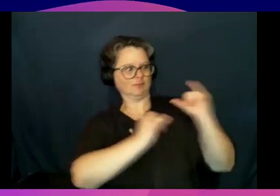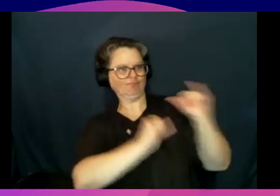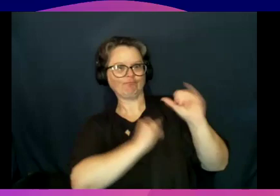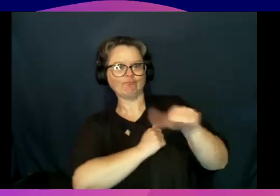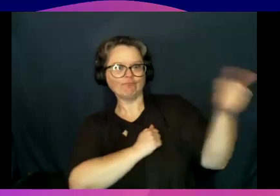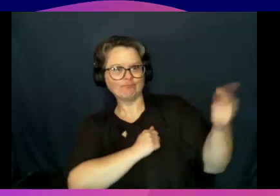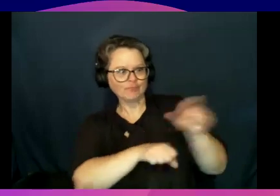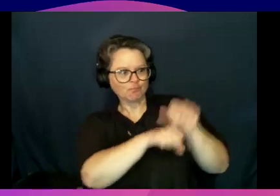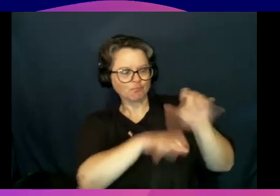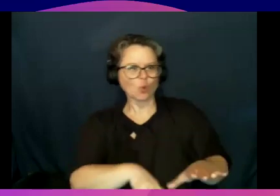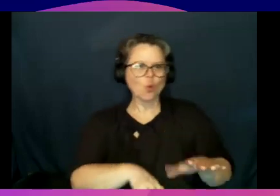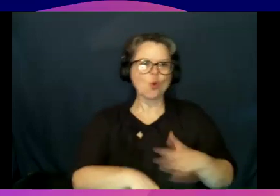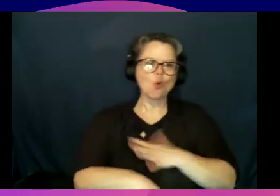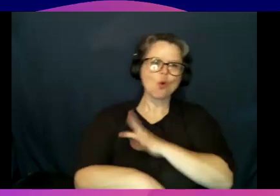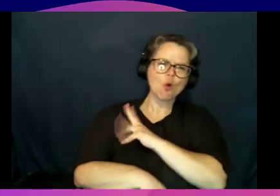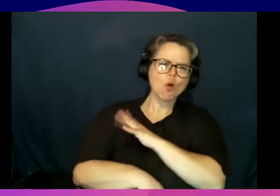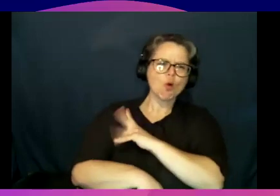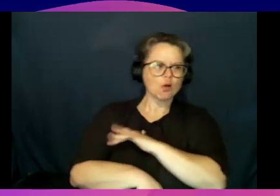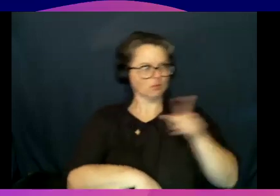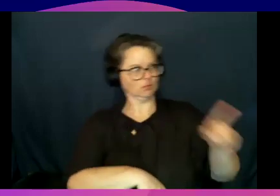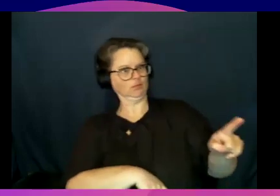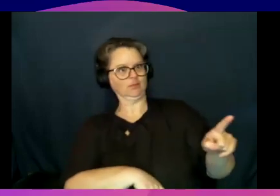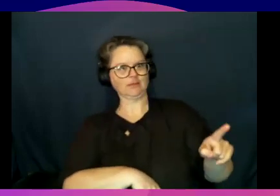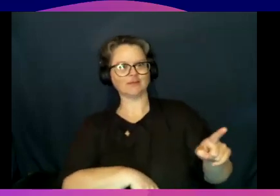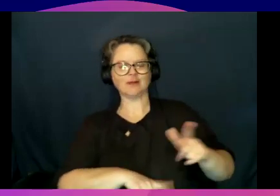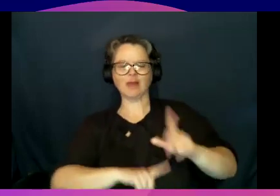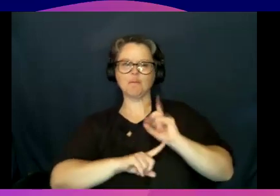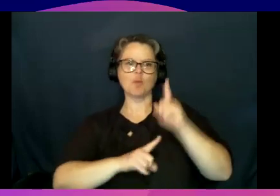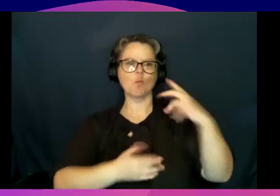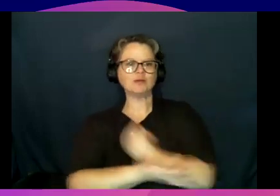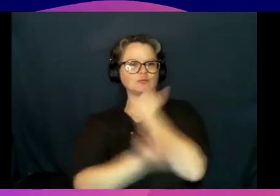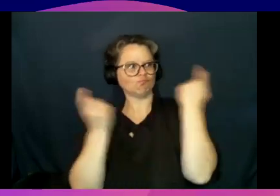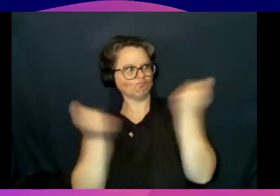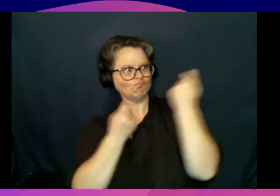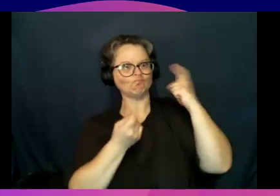how to support. And that's part of collective care, is appreciating each other.